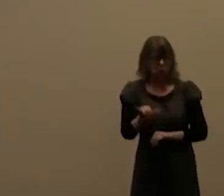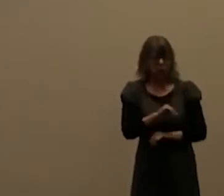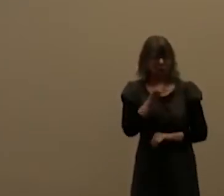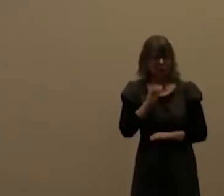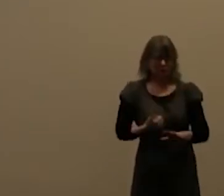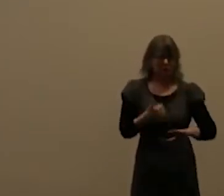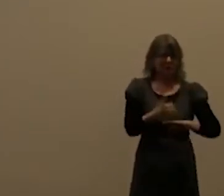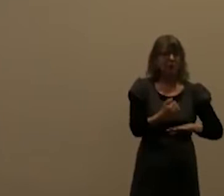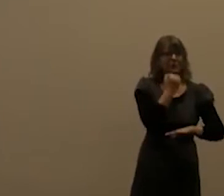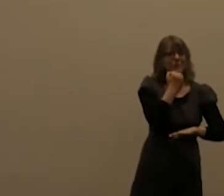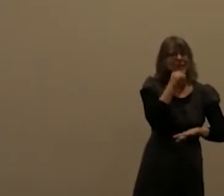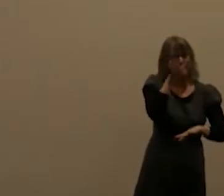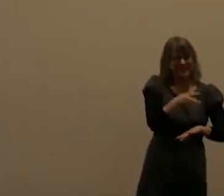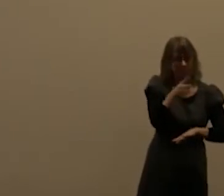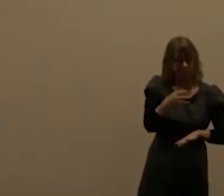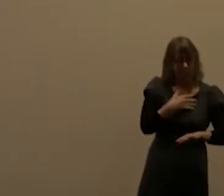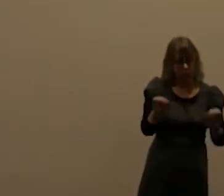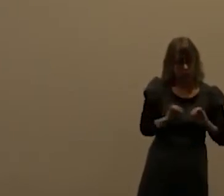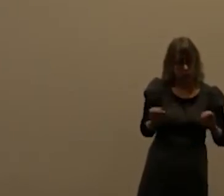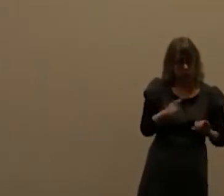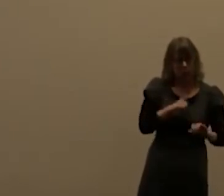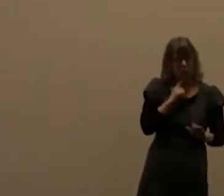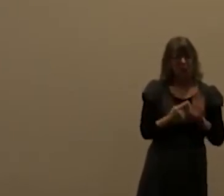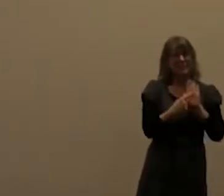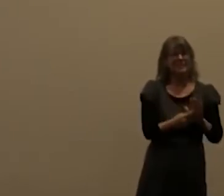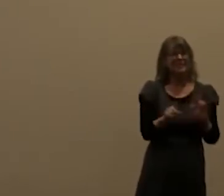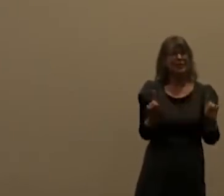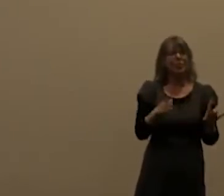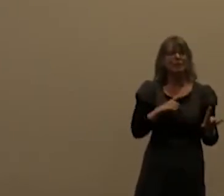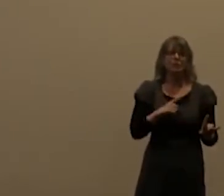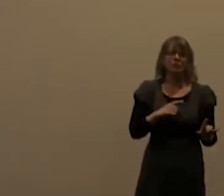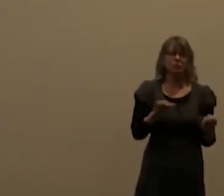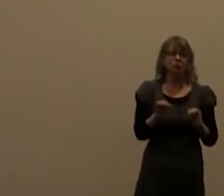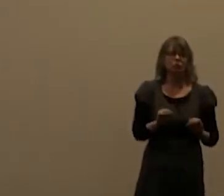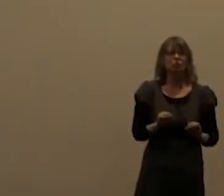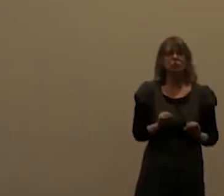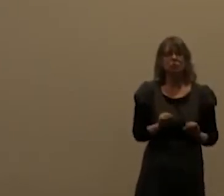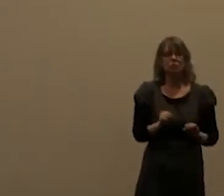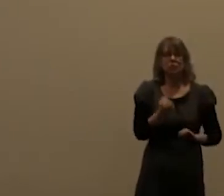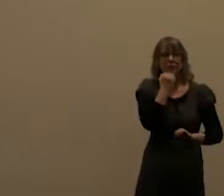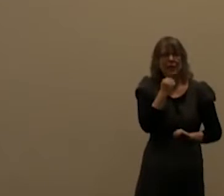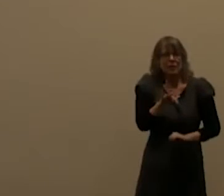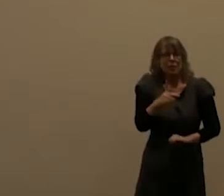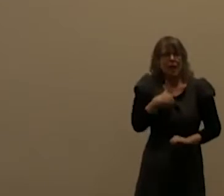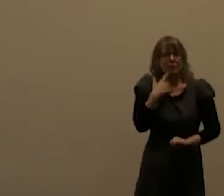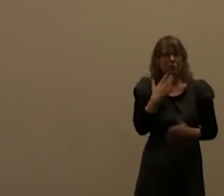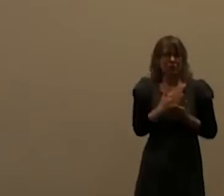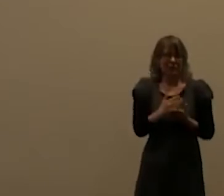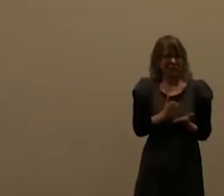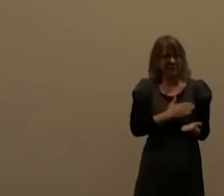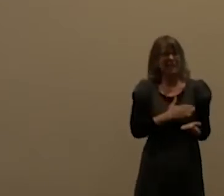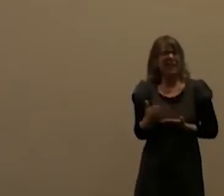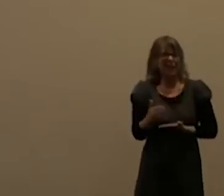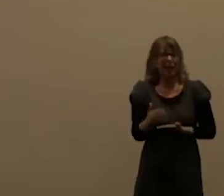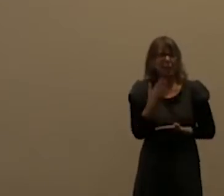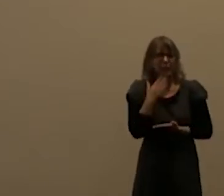fill in some data in the data tables. Probably is why nothing is showing up. I forgot to do that. But you see it's a relatively straightforward application, which I could